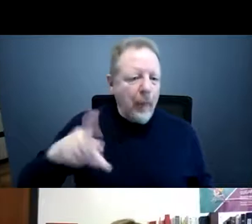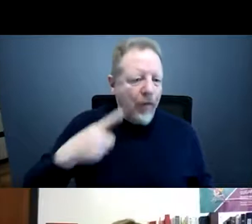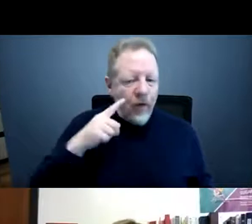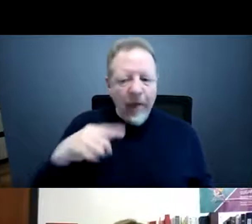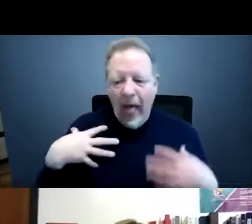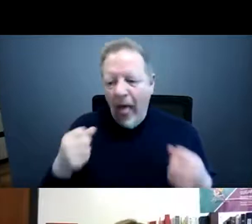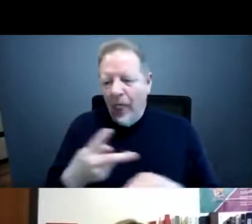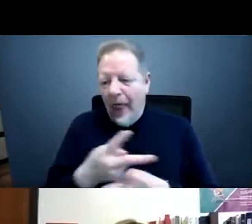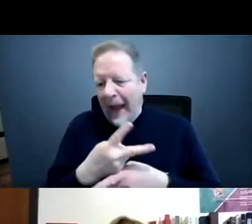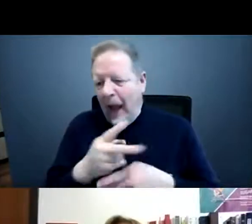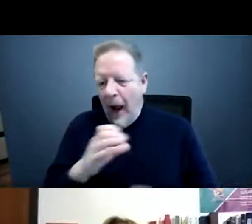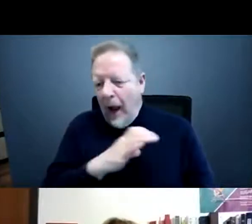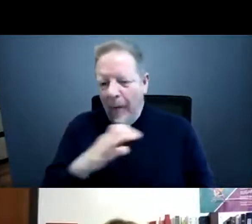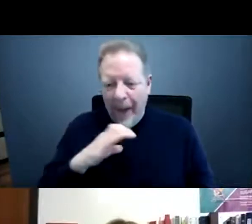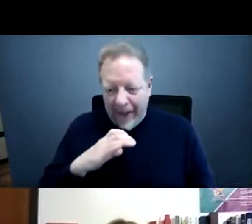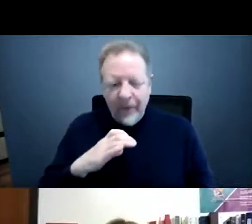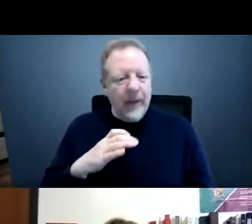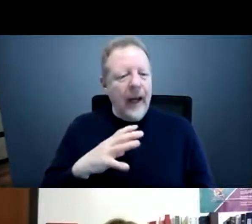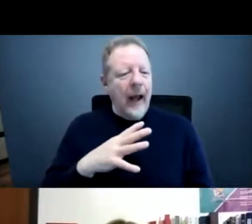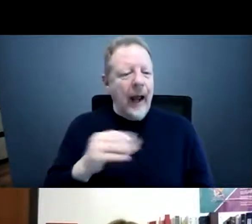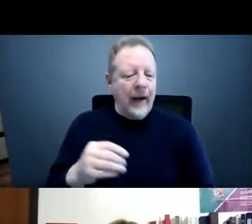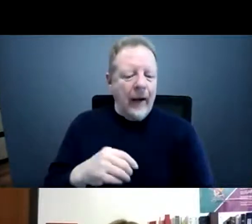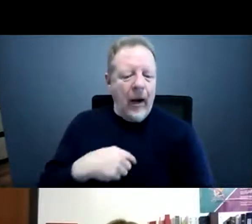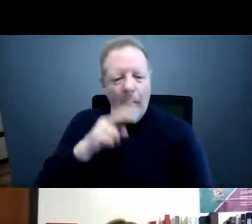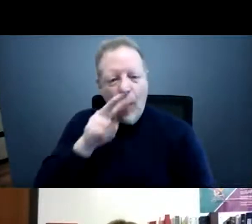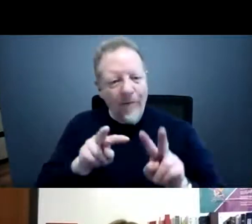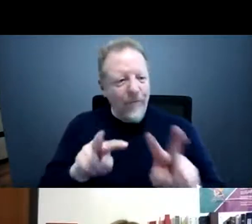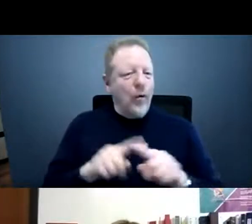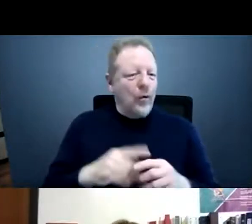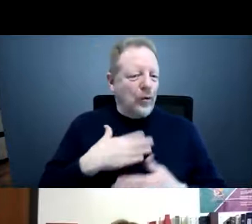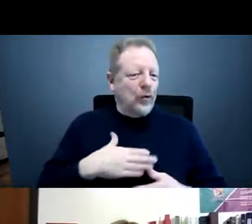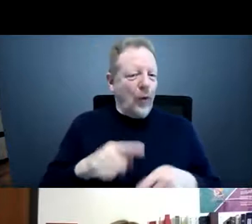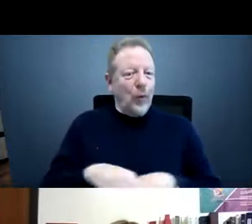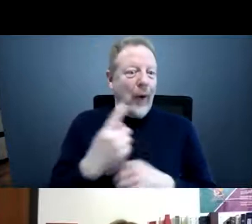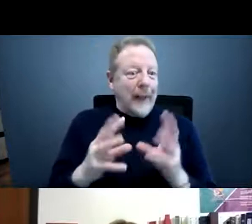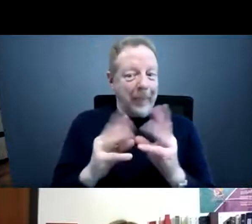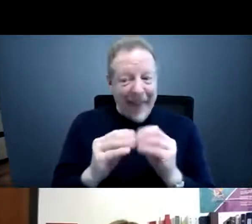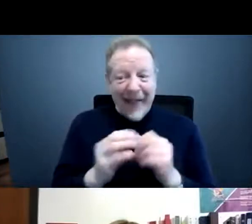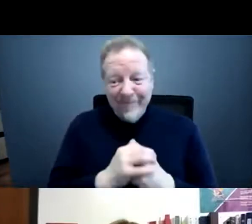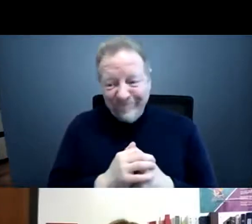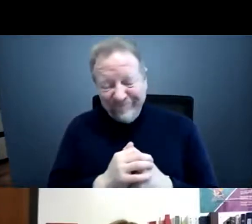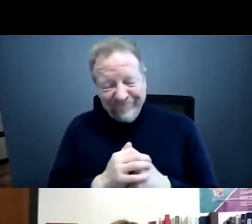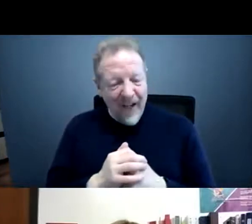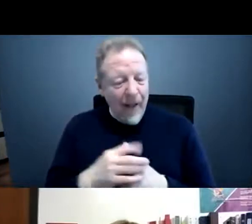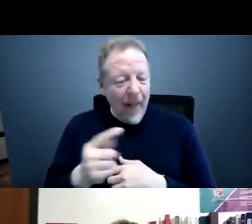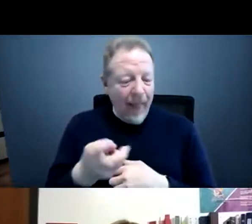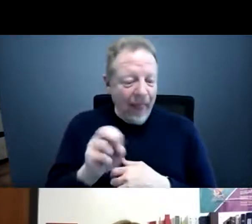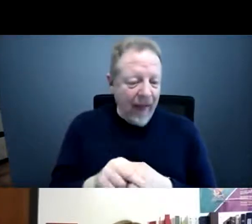committee. And look forward to enjoying today's meeting. And then anybody want to go next?